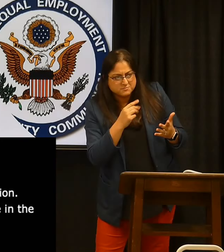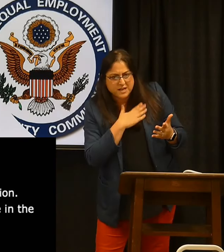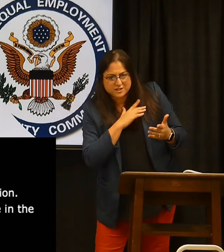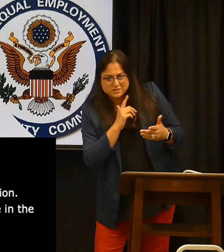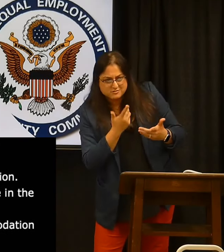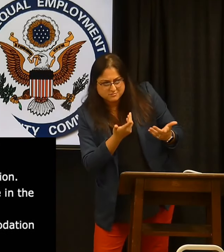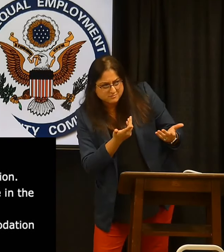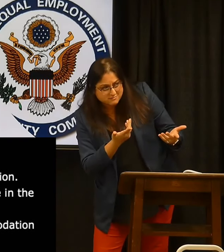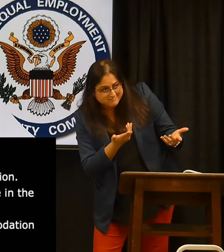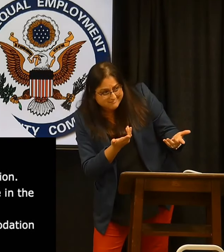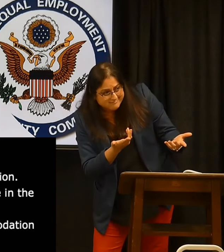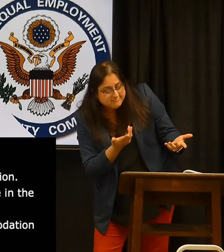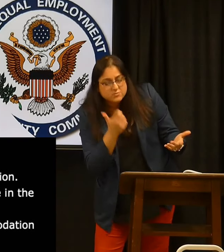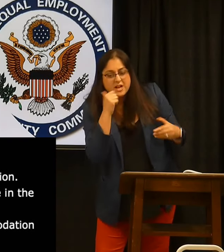doesn't respond,